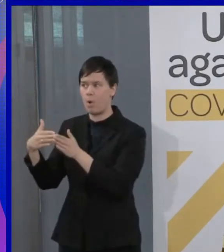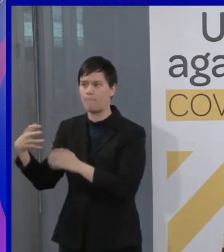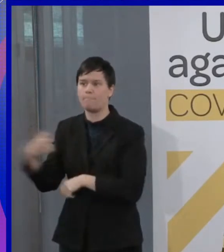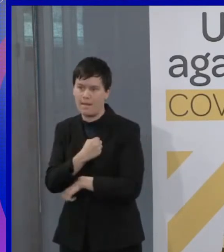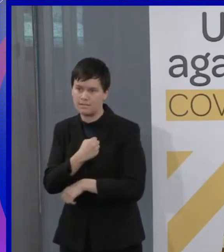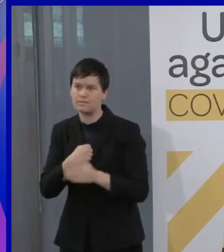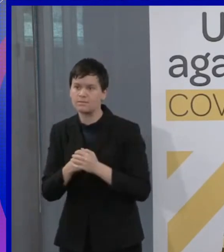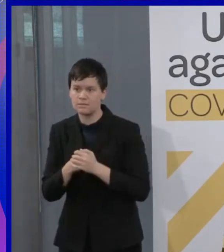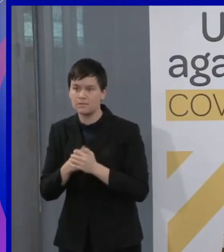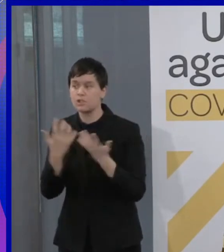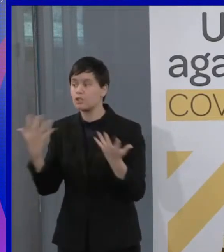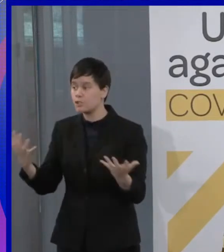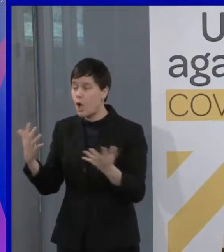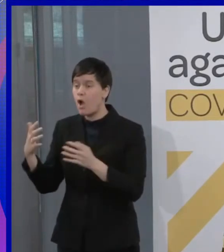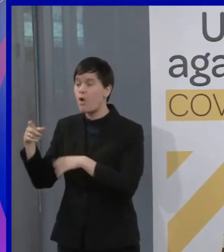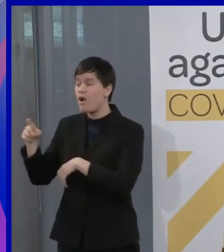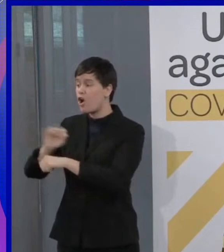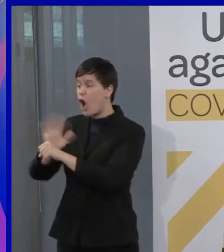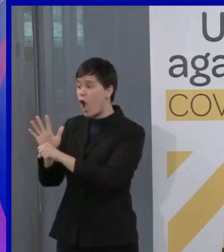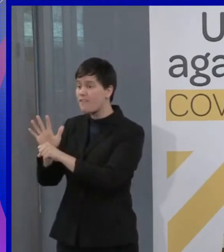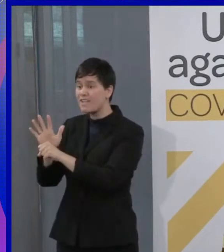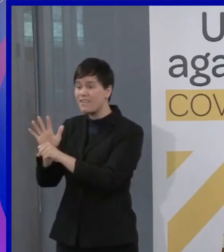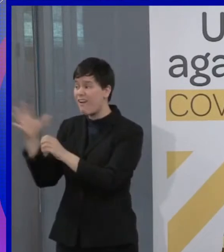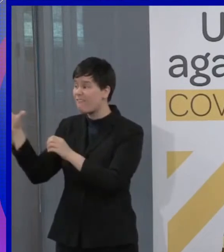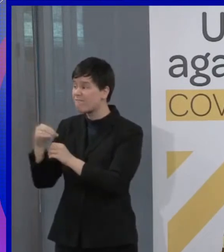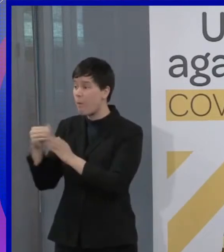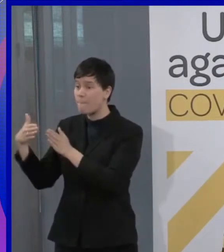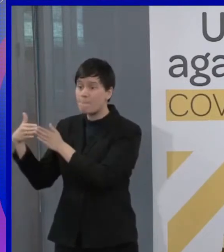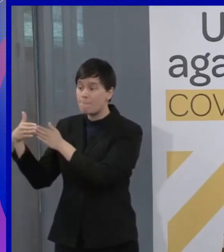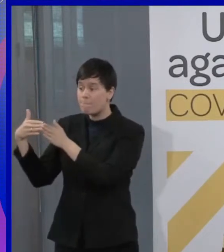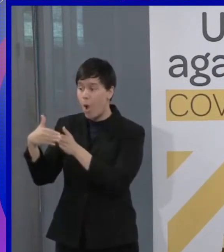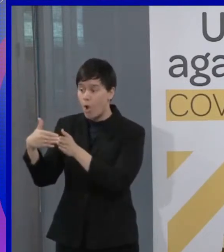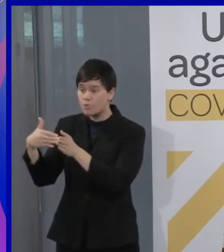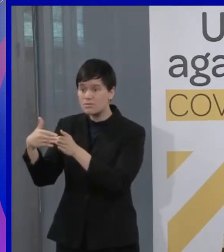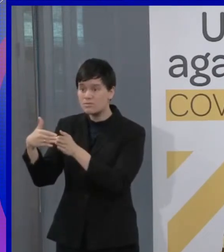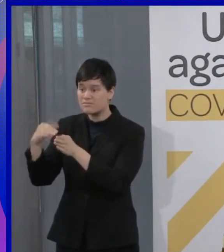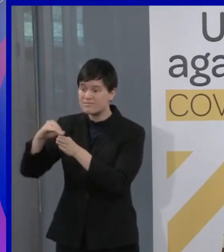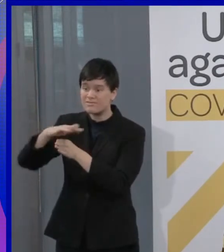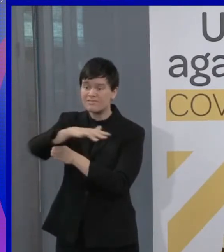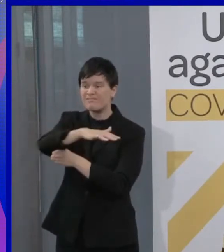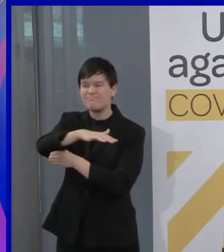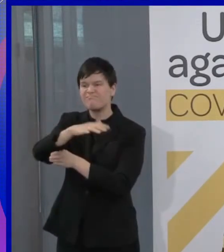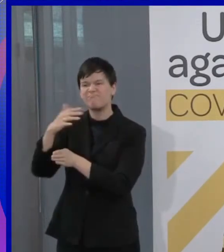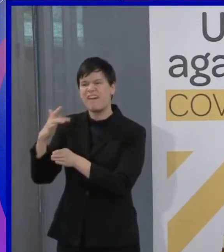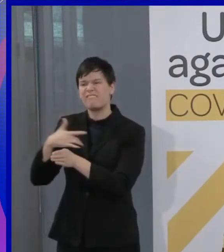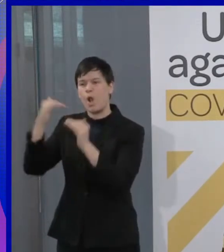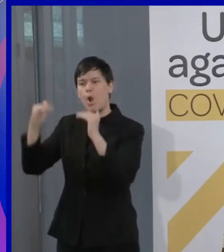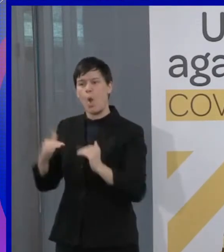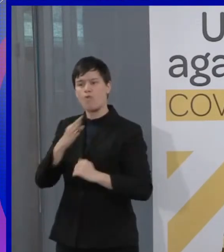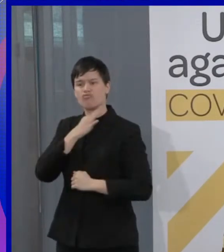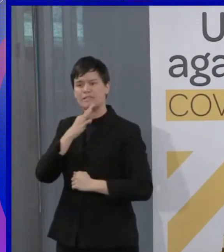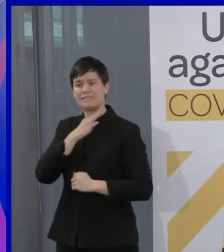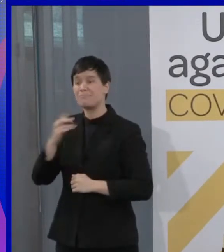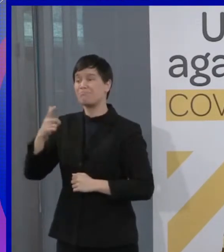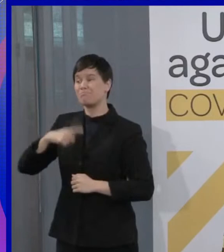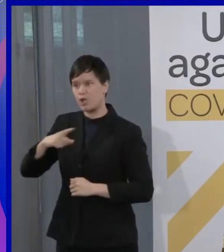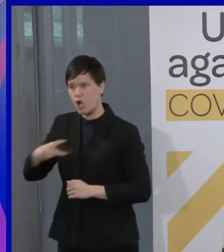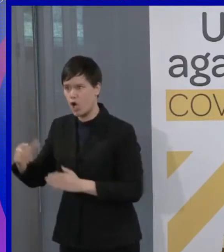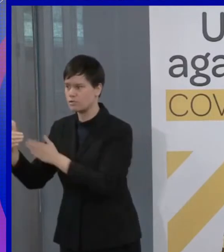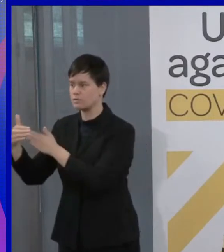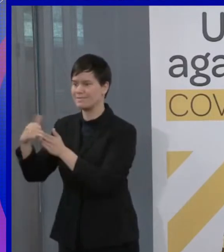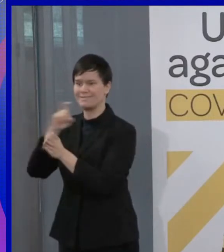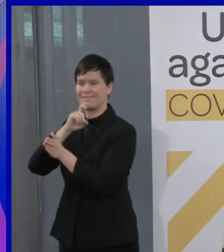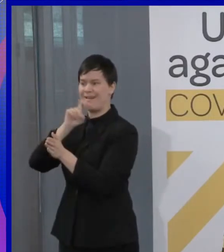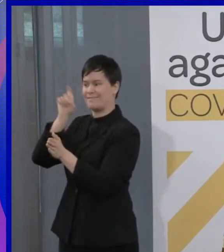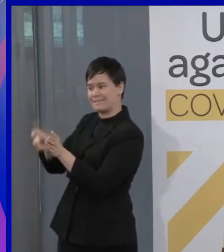way that the virus could get into the country, but it's part of our really trying to cast the net wide and find, is there potentially some risk of